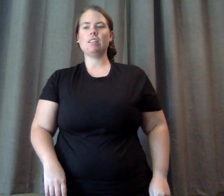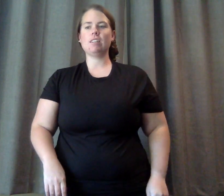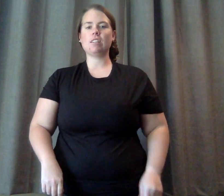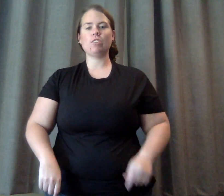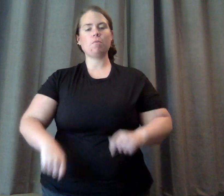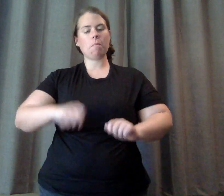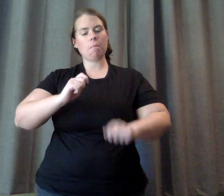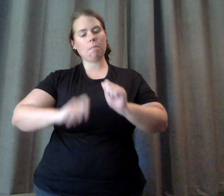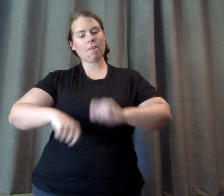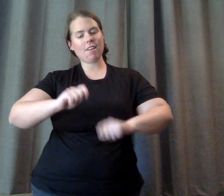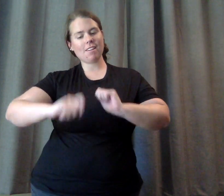percussion.